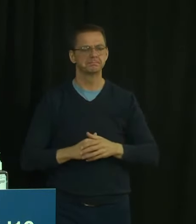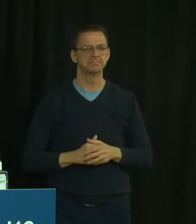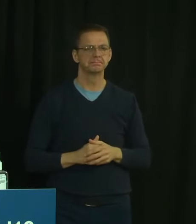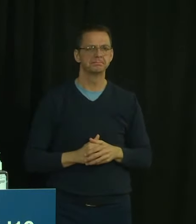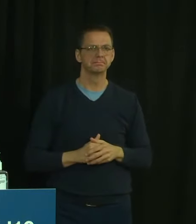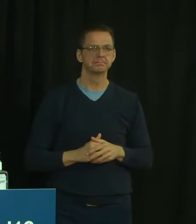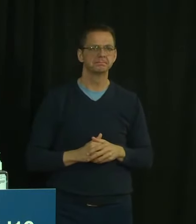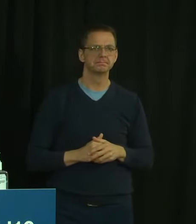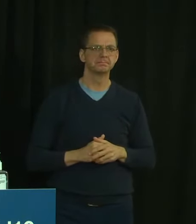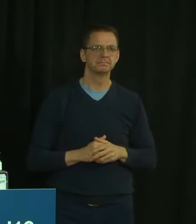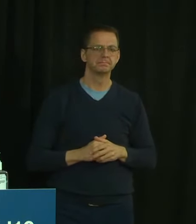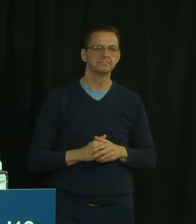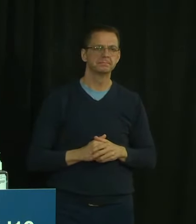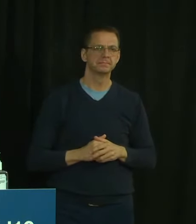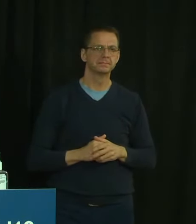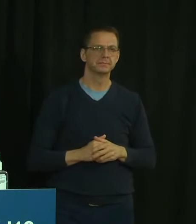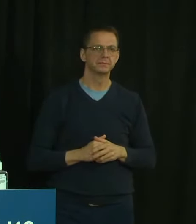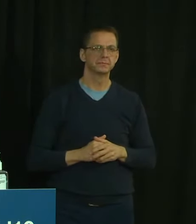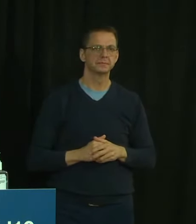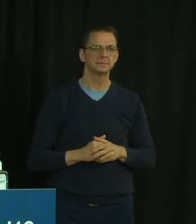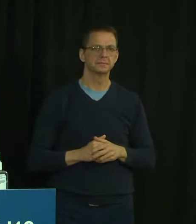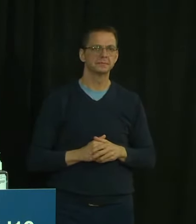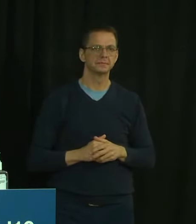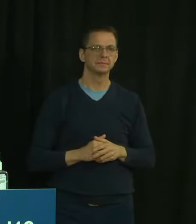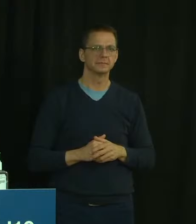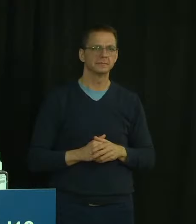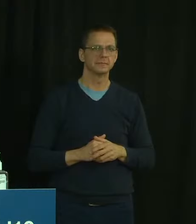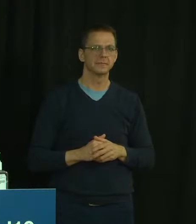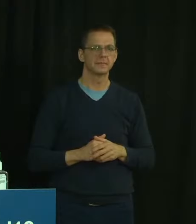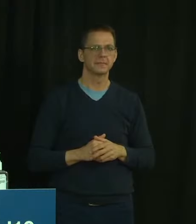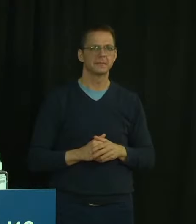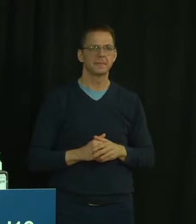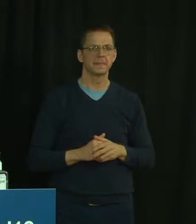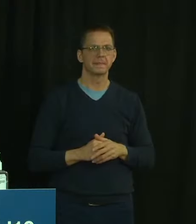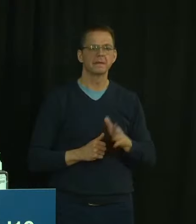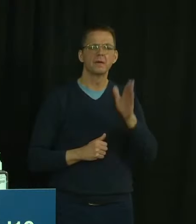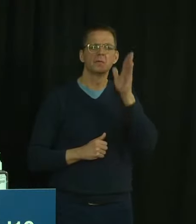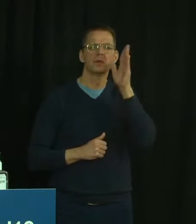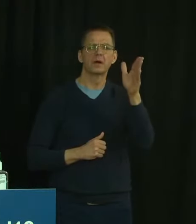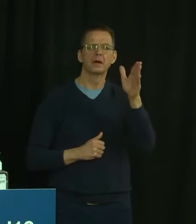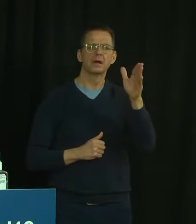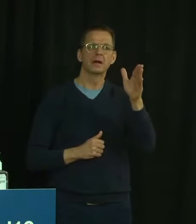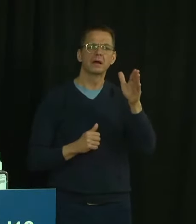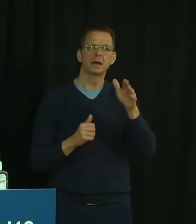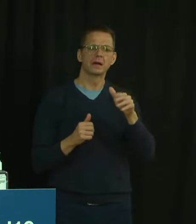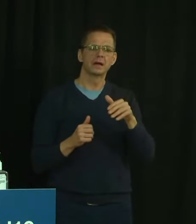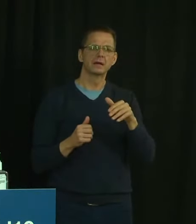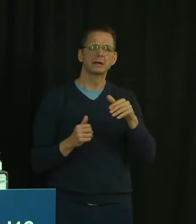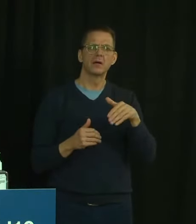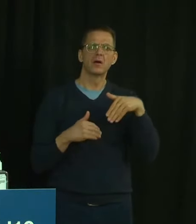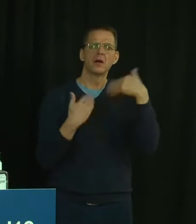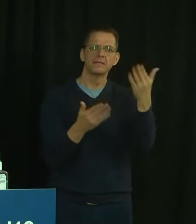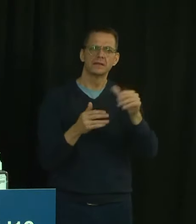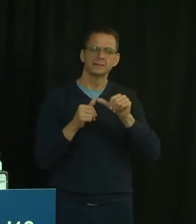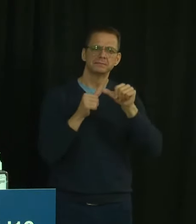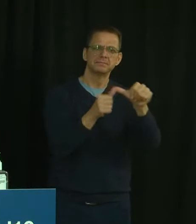Because of this, we will continue to offer it safely for Albertans over the age of 55 when more doses arrive in the coming